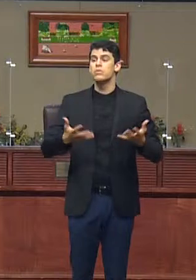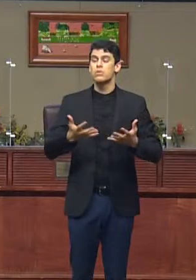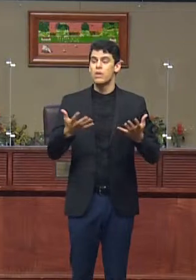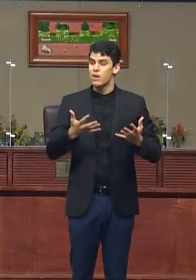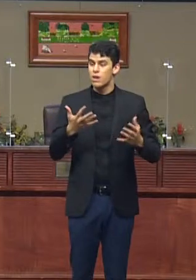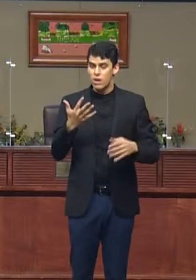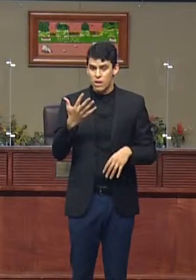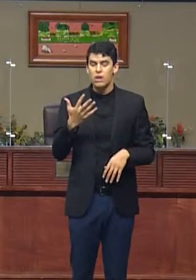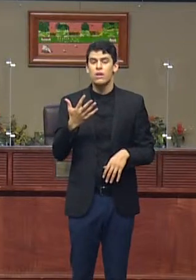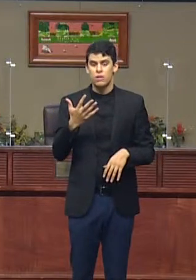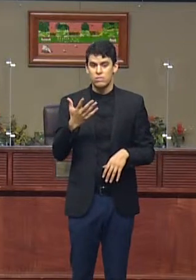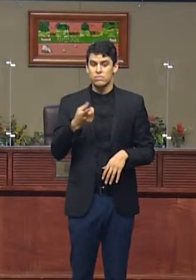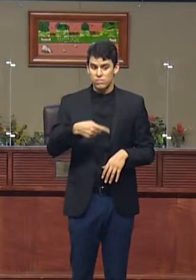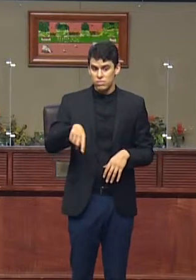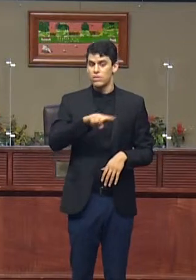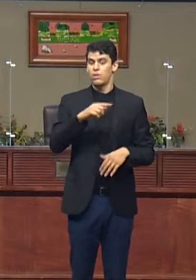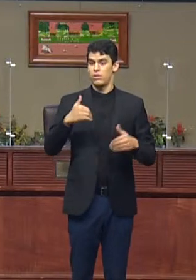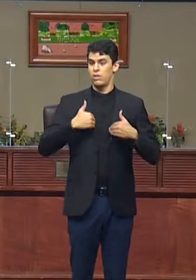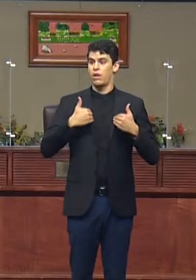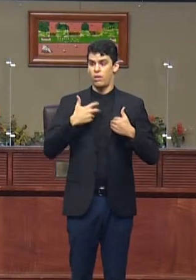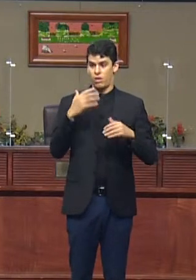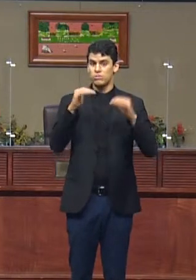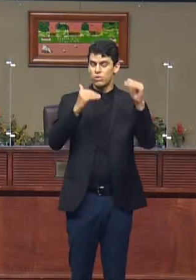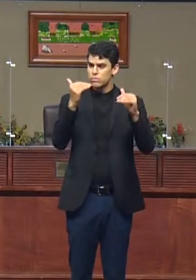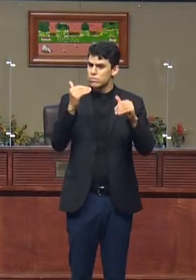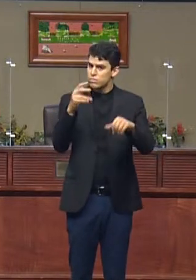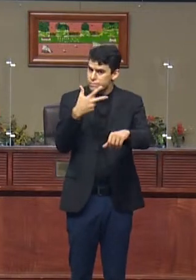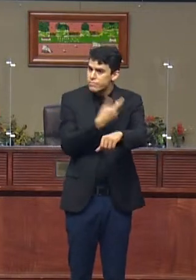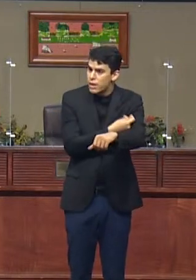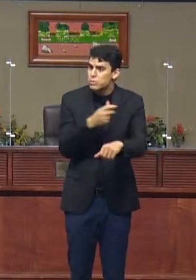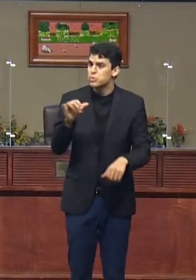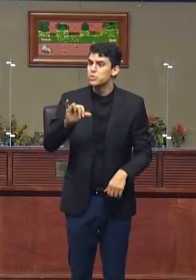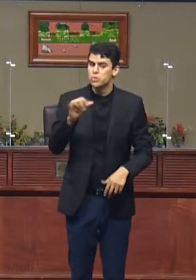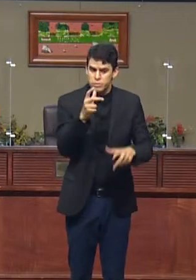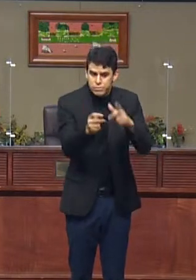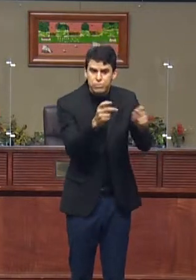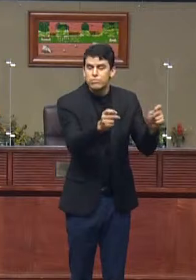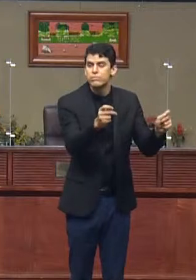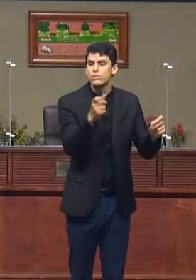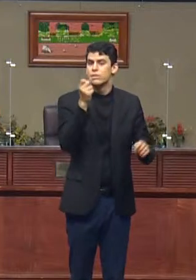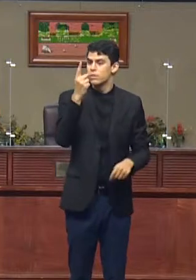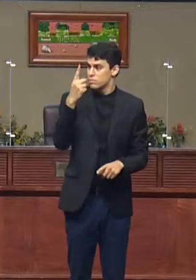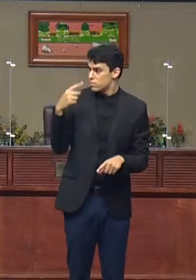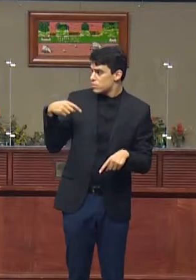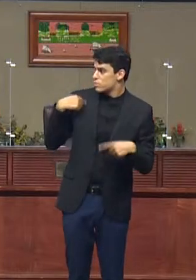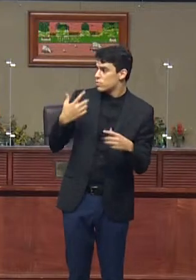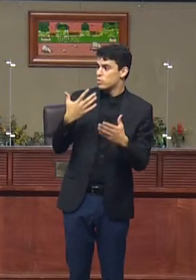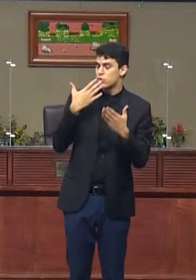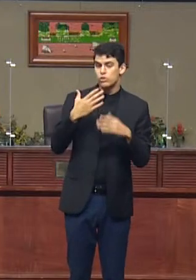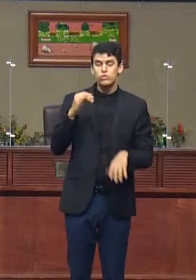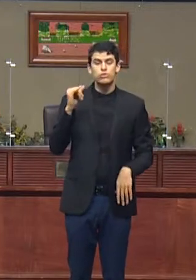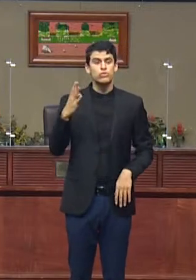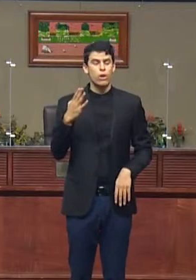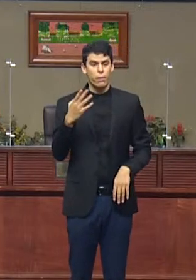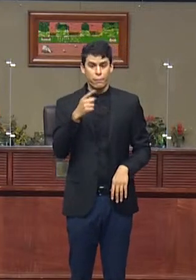these younger adults also vaccinated. We've done a fairly good job with our seniors, and now